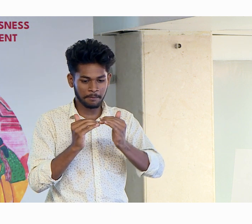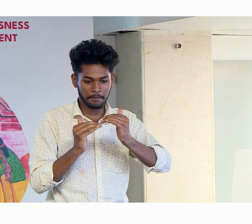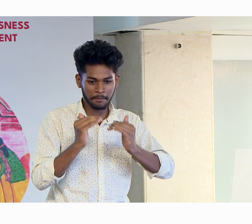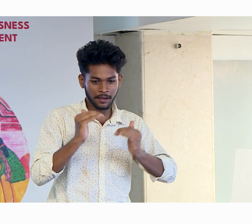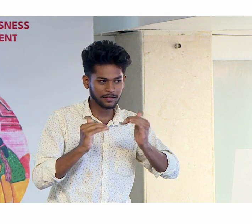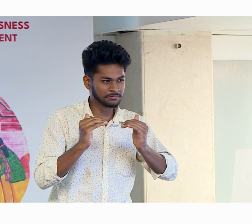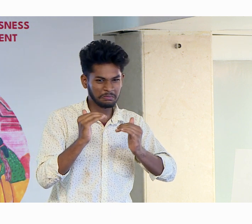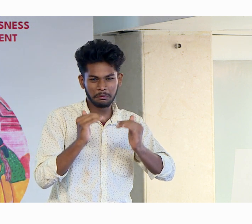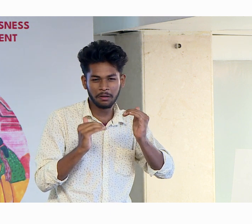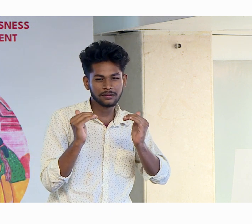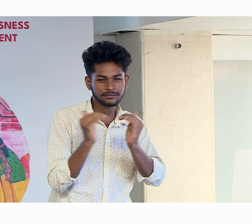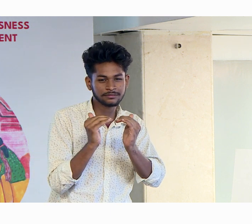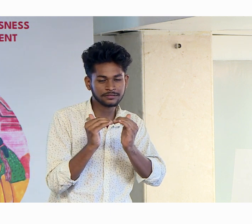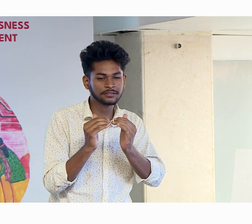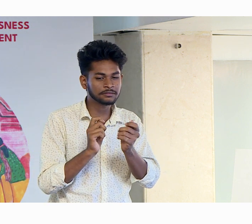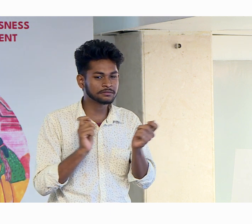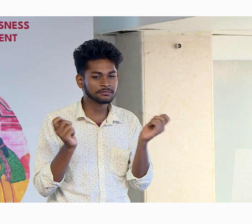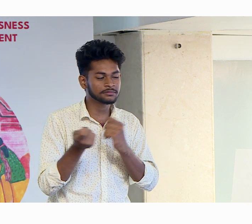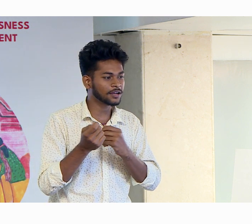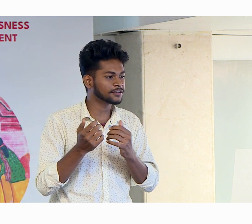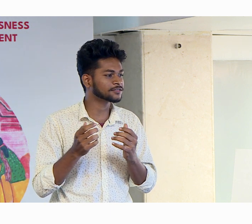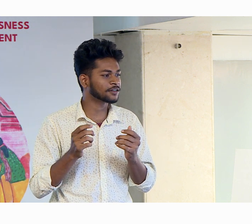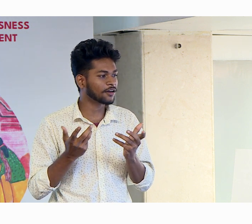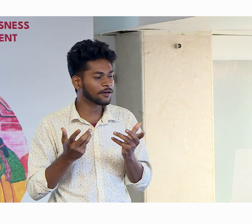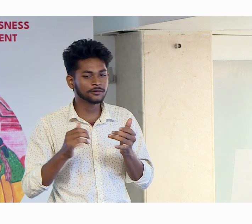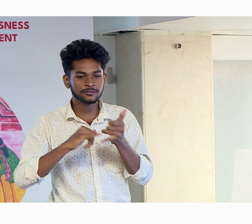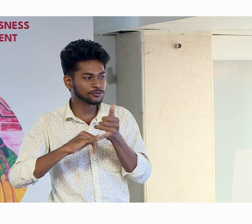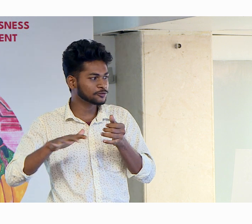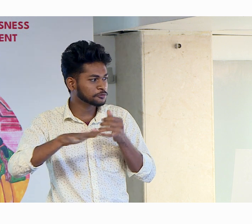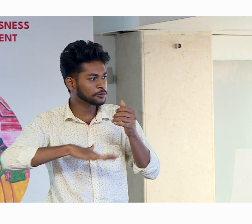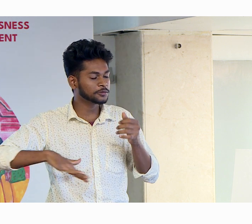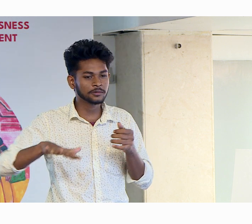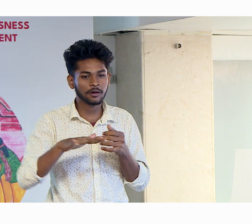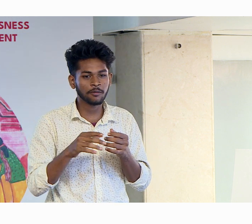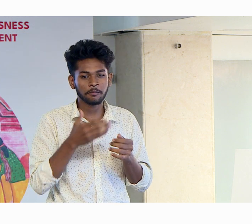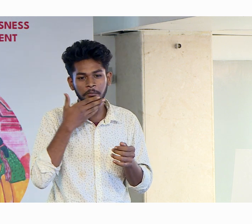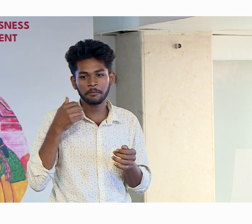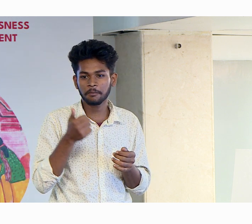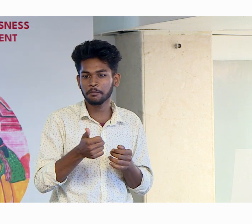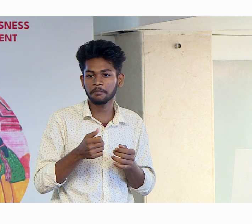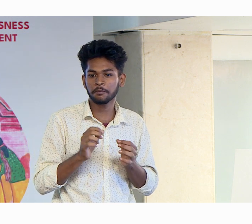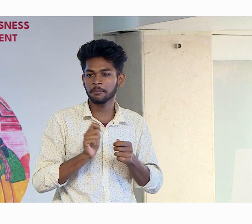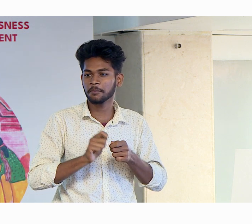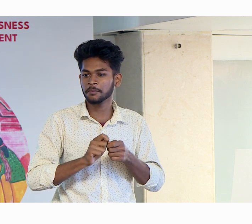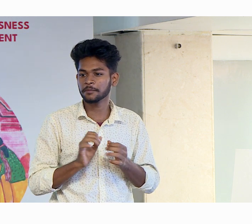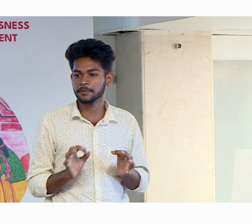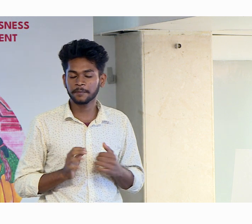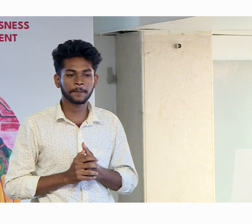who has one of those views and a client and their family who have another, and it can be either way around, by the way,